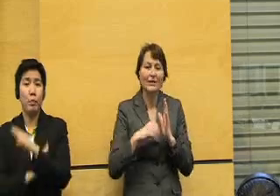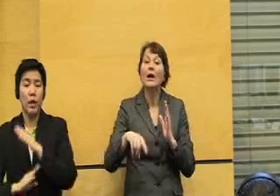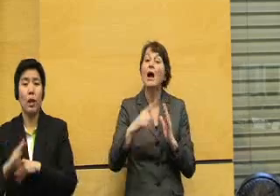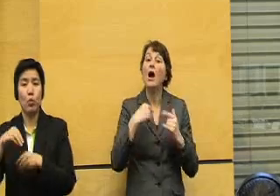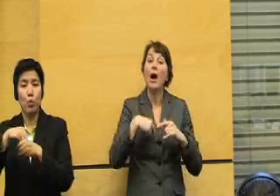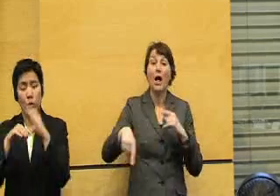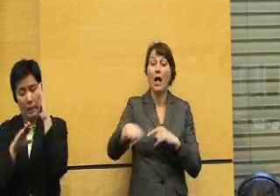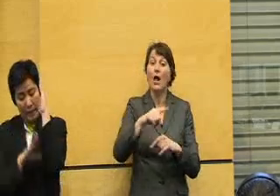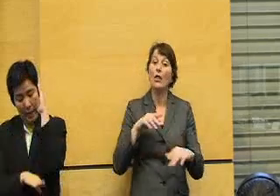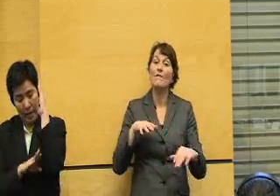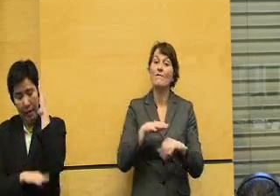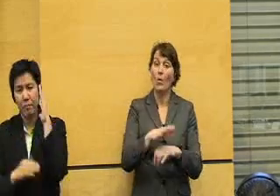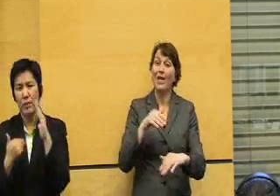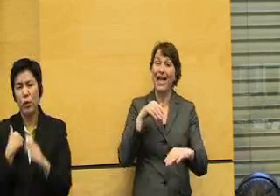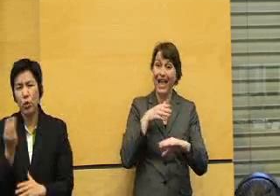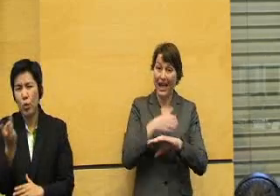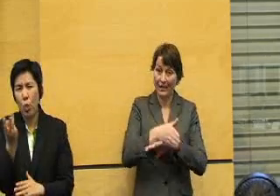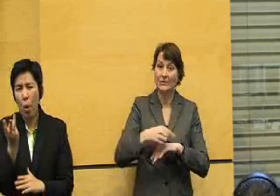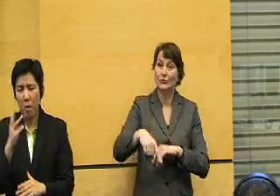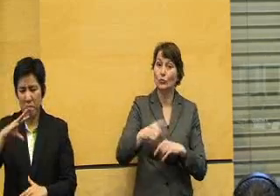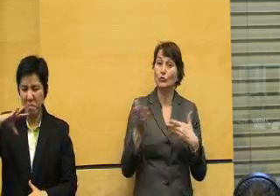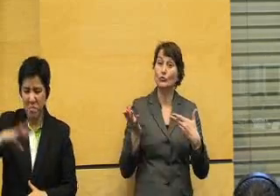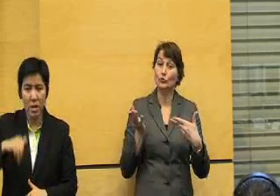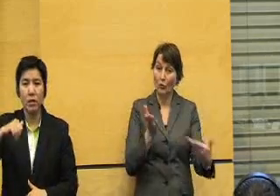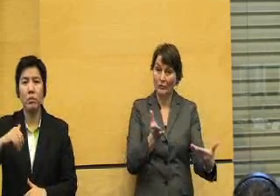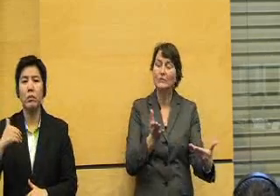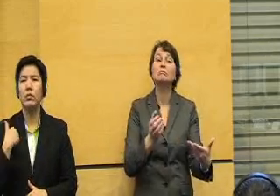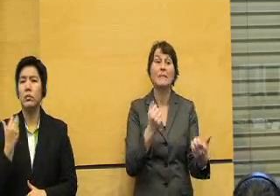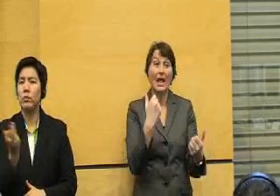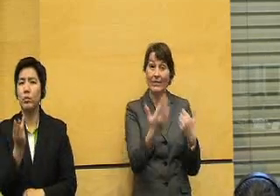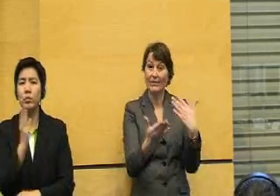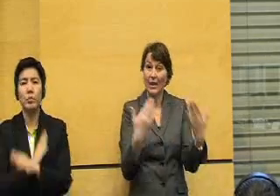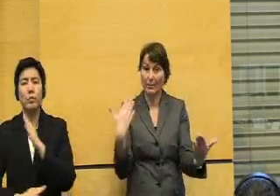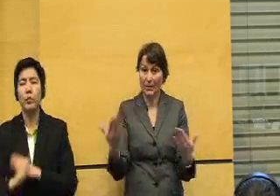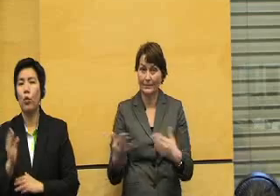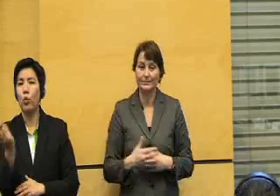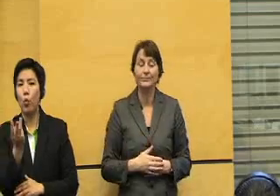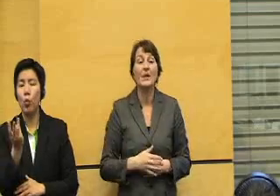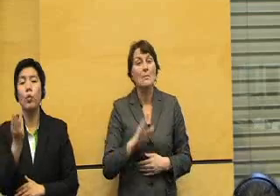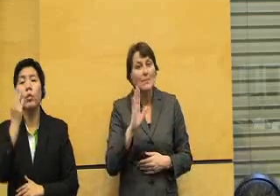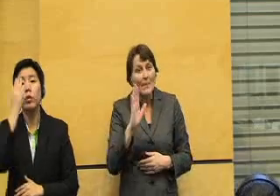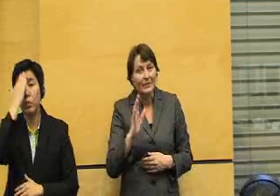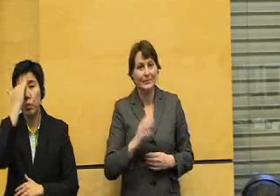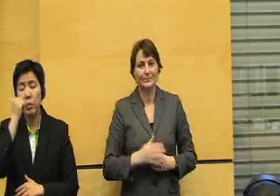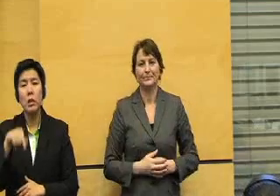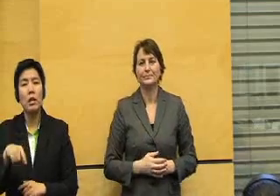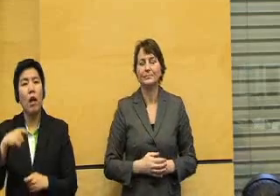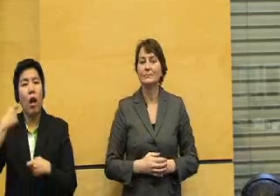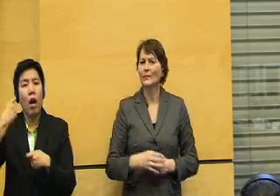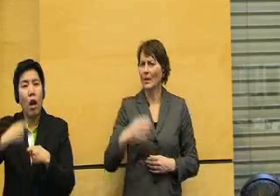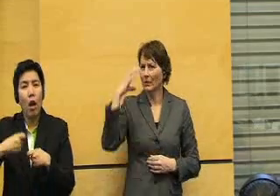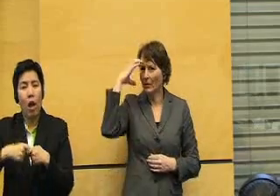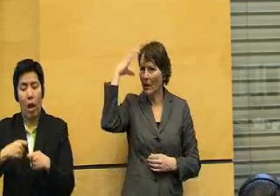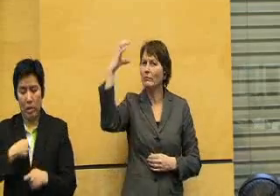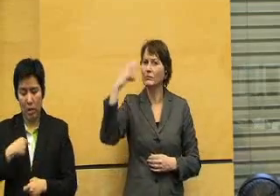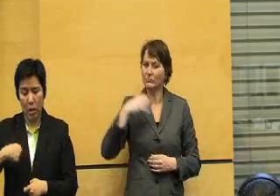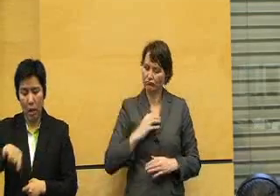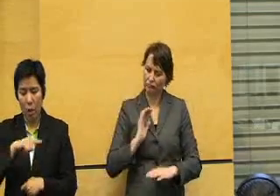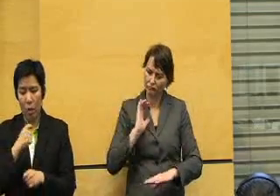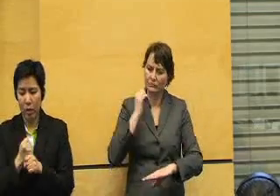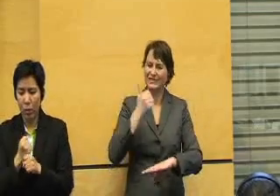access to service and assistance available. Nevertheless, the government has set up